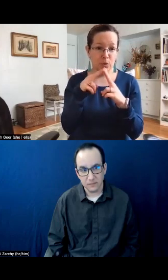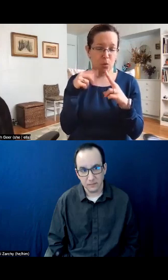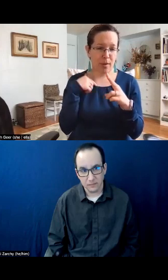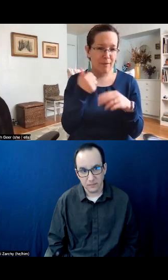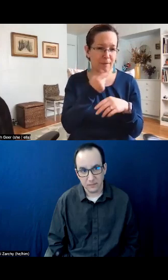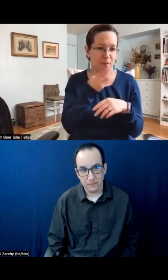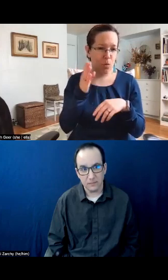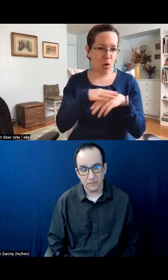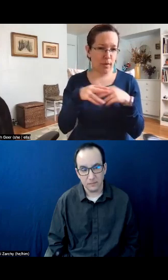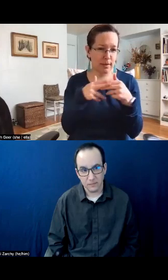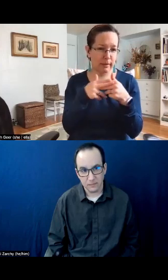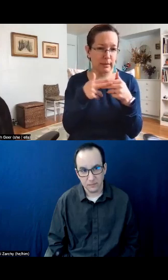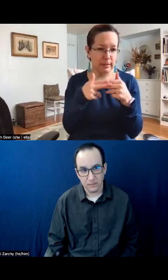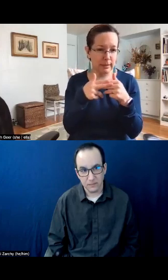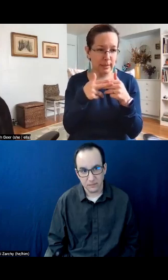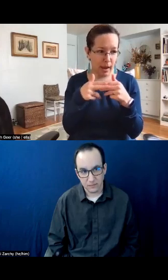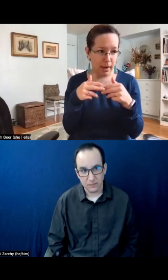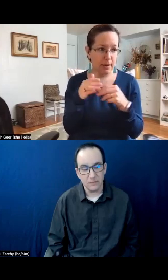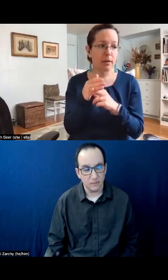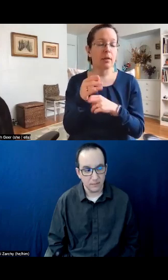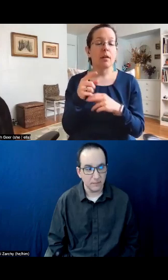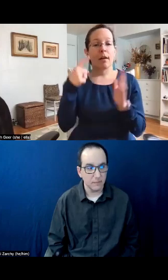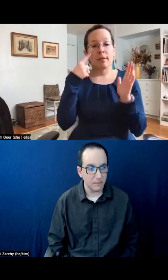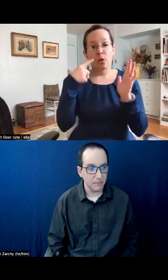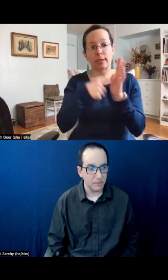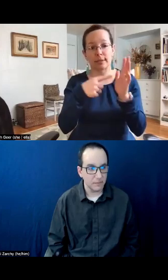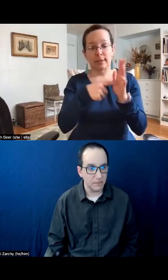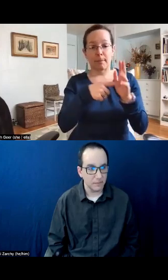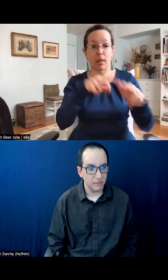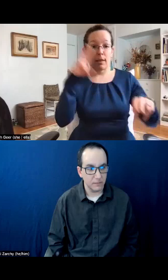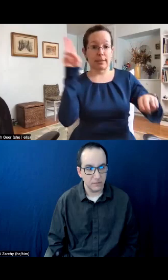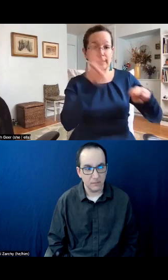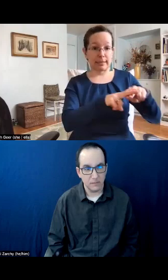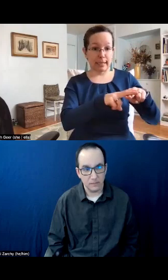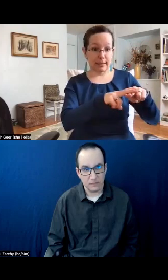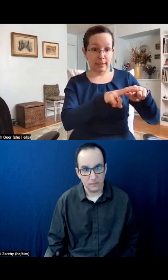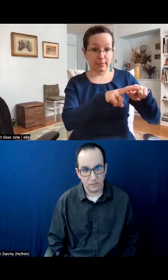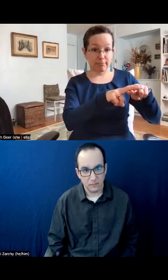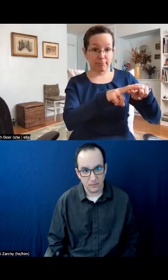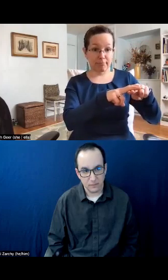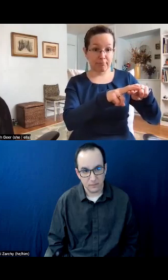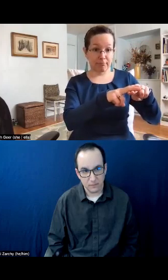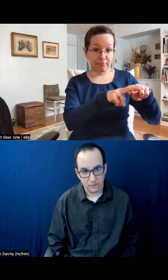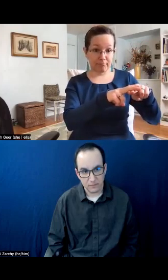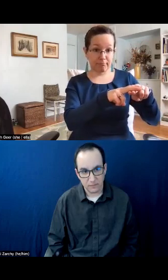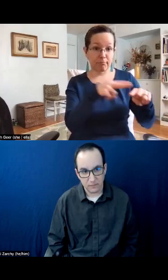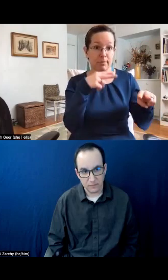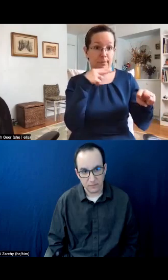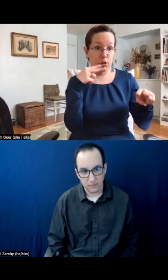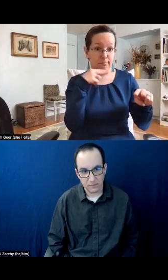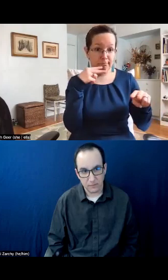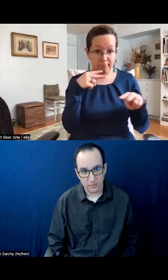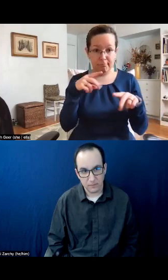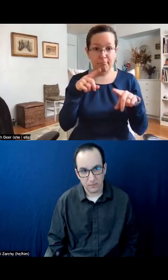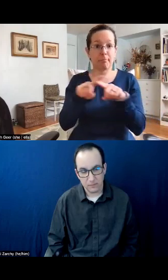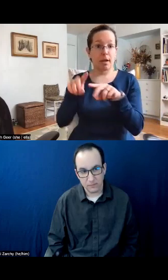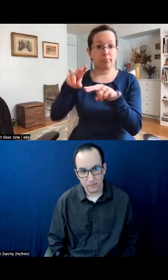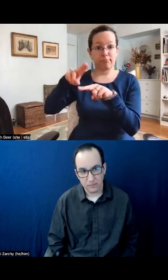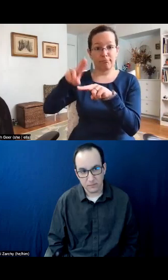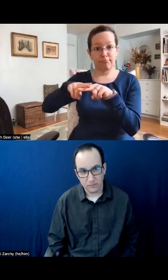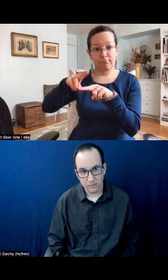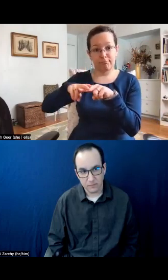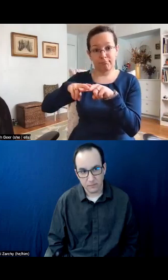I mentioned previously these noun-verb pairs, and we do have a few that are on the slide. So for example, sit, to sit